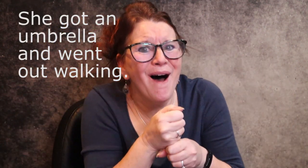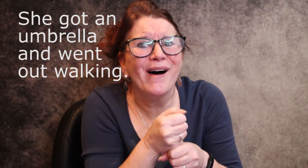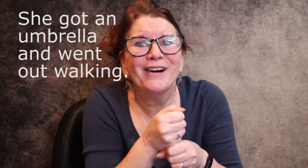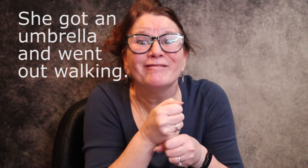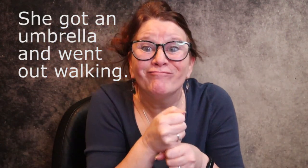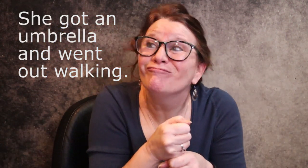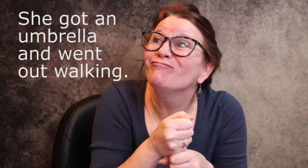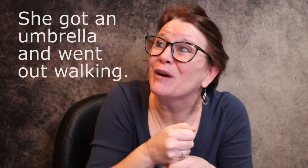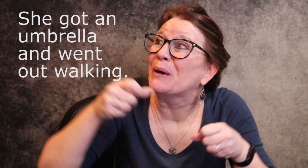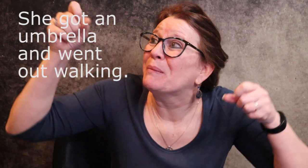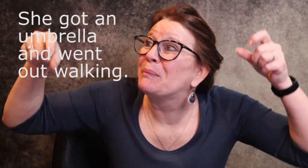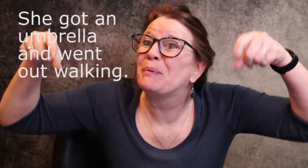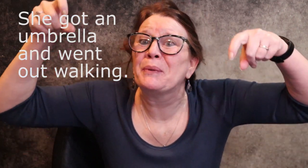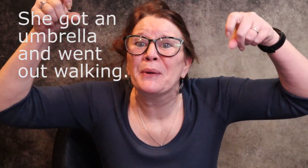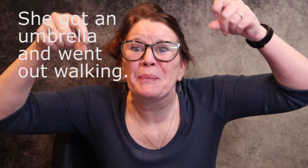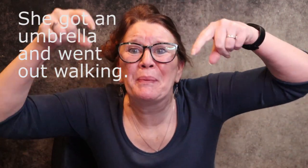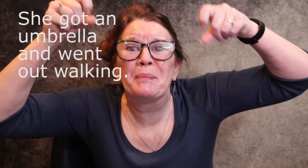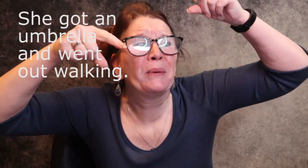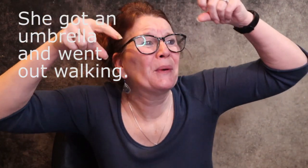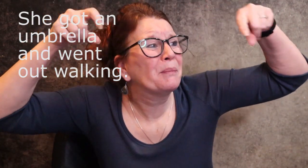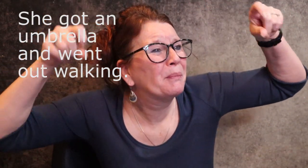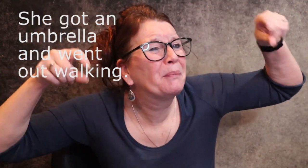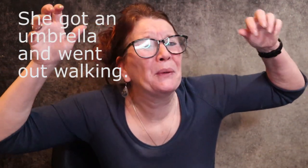undaunted she got an umbrella and happily walked along in the rain